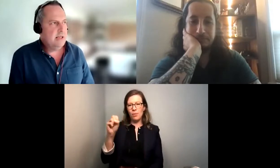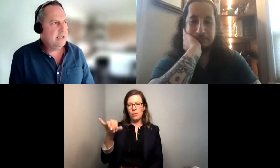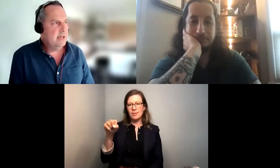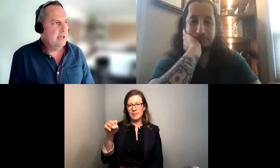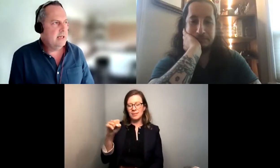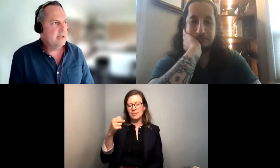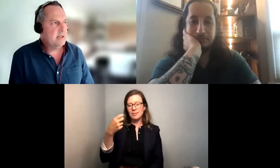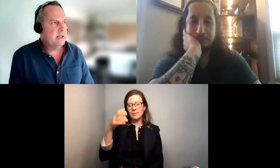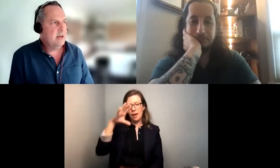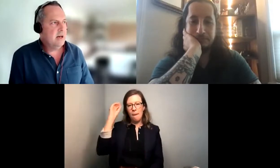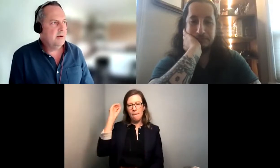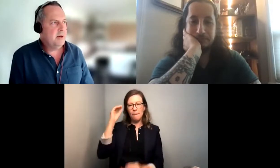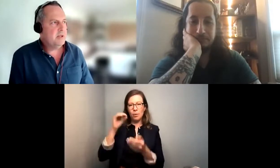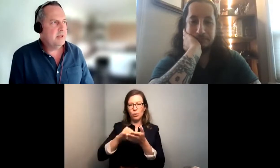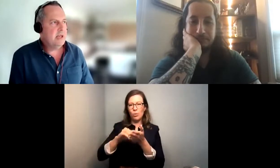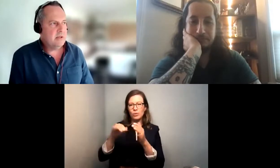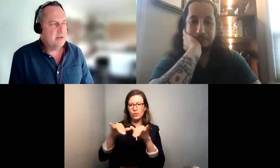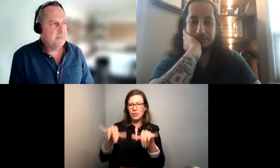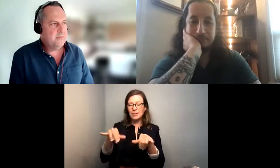that it's